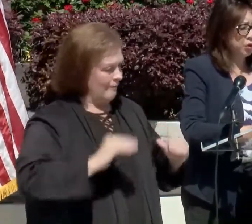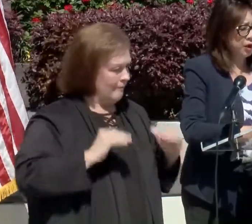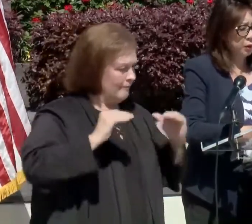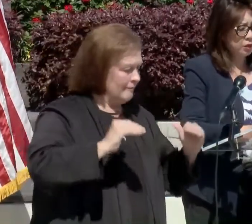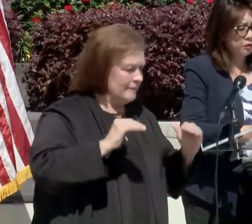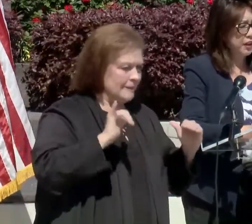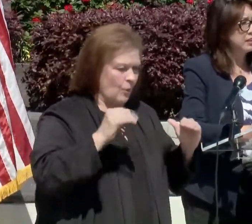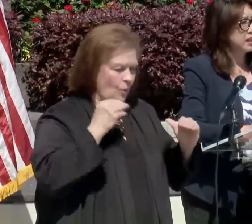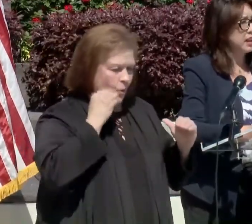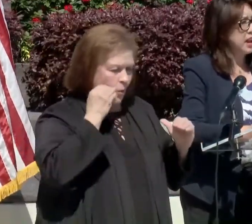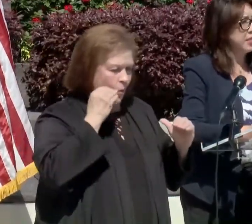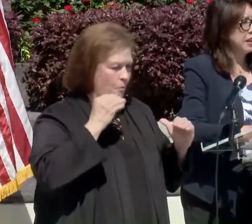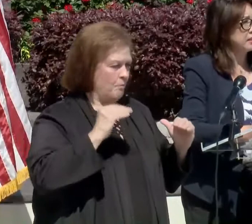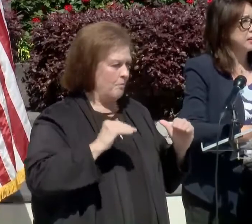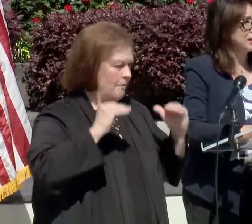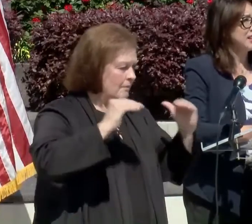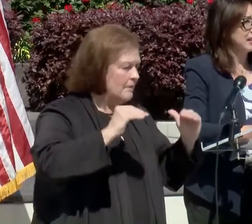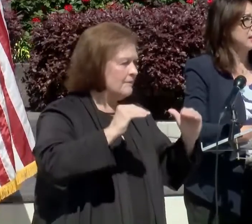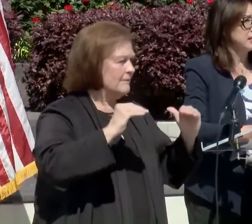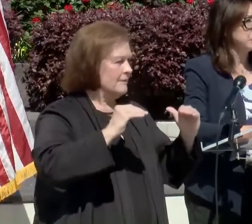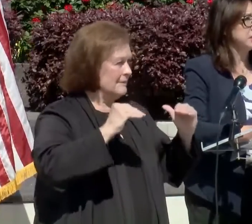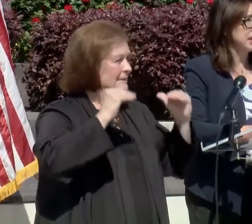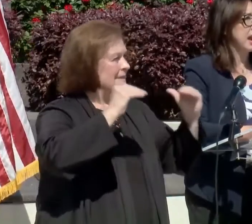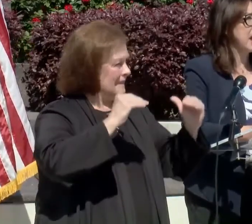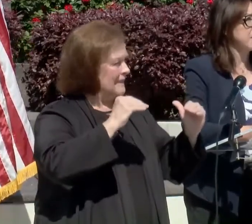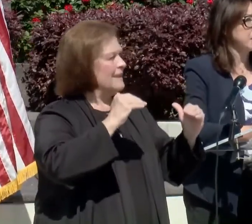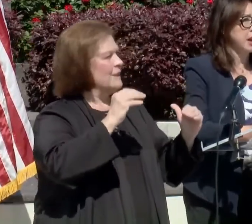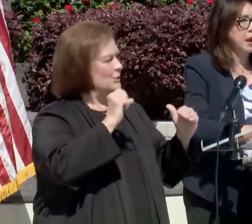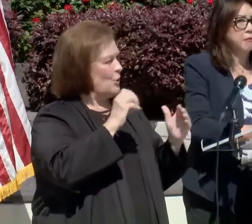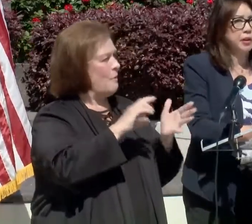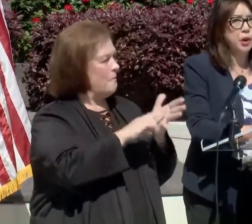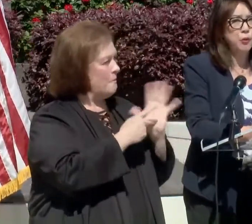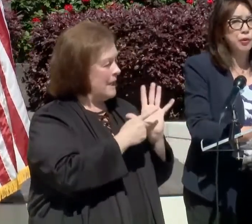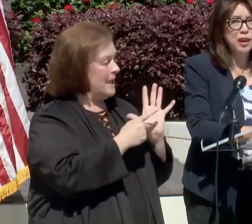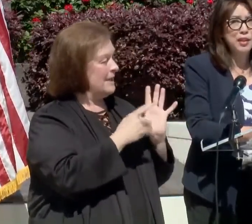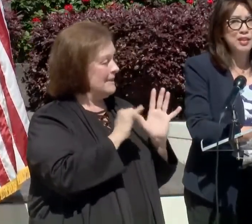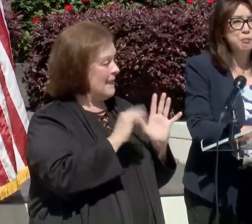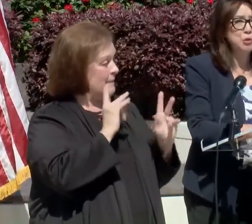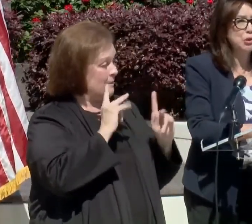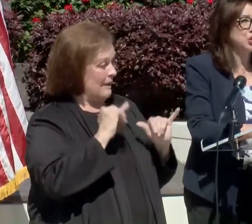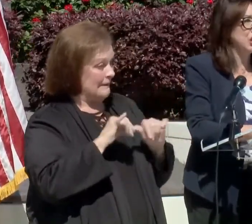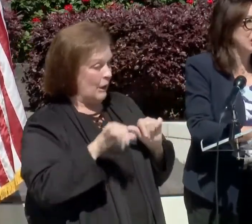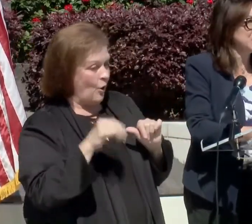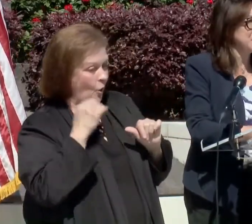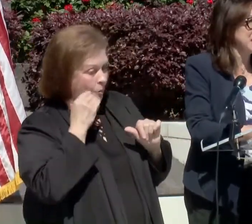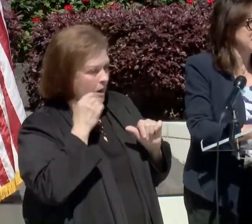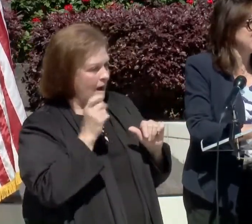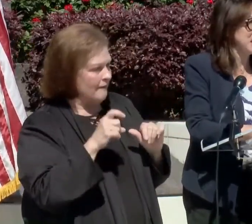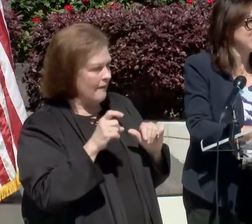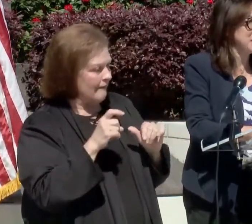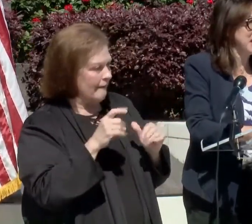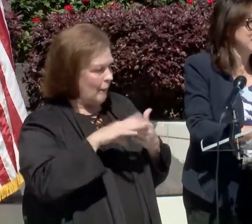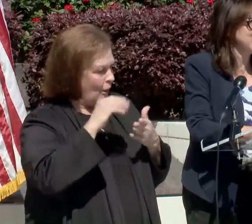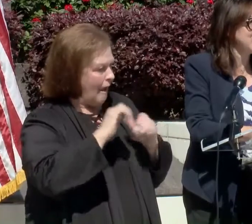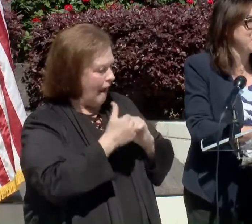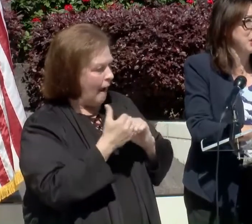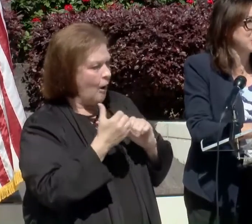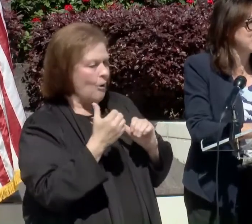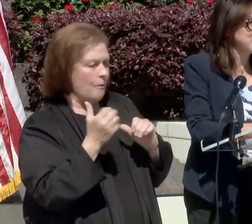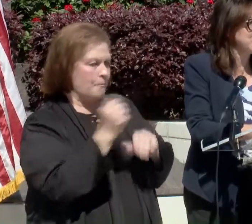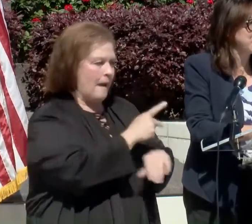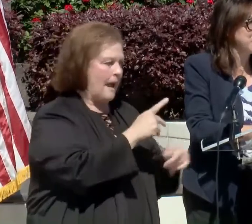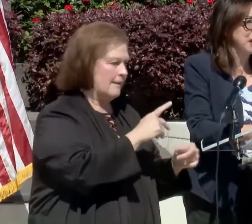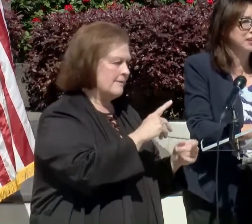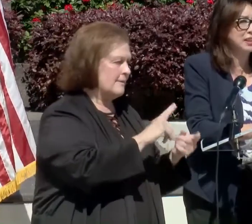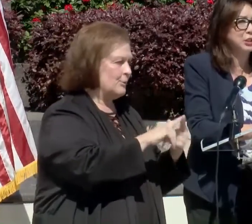stay at home order and it was phased in and I think it's going to take us steps to get out of it. But I'm very hopeful. I think the mood has changed. I think this past weekend, you know, the